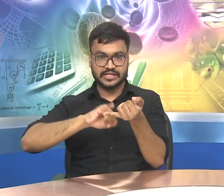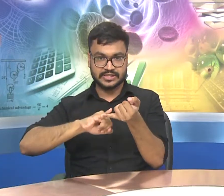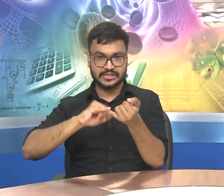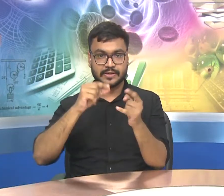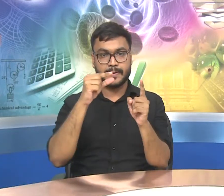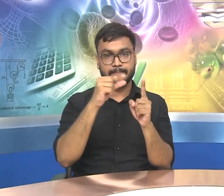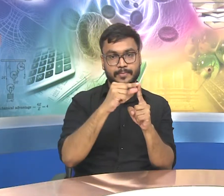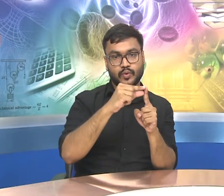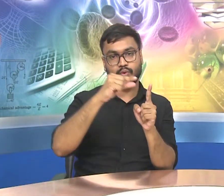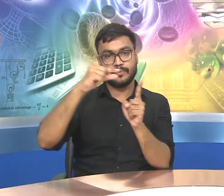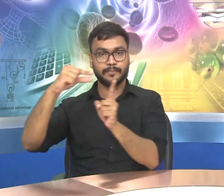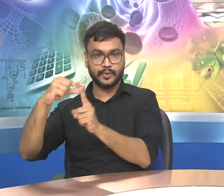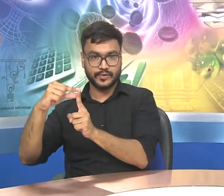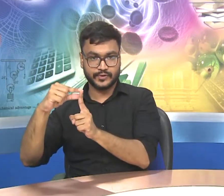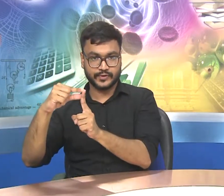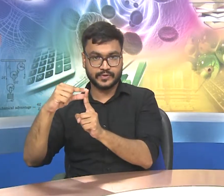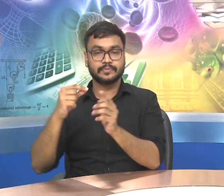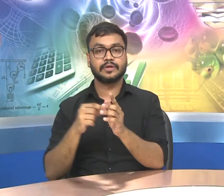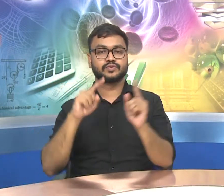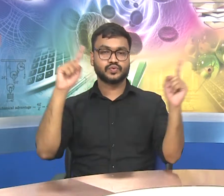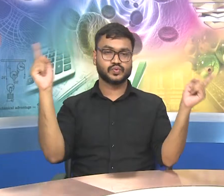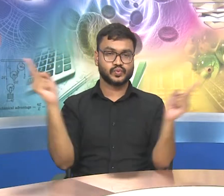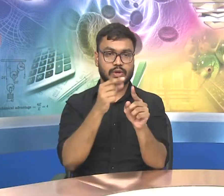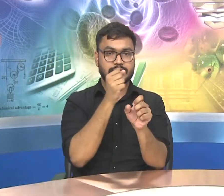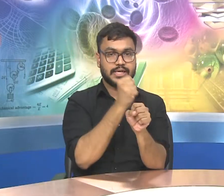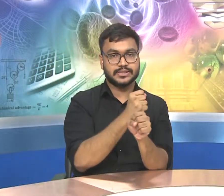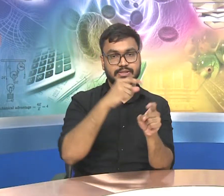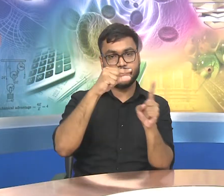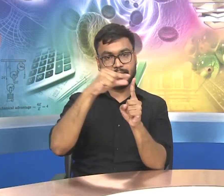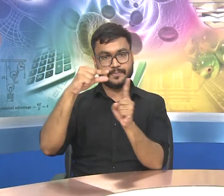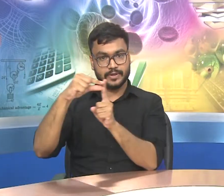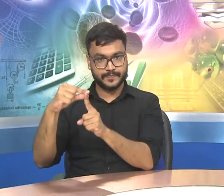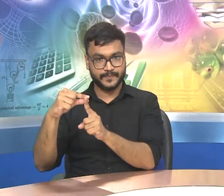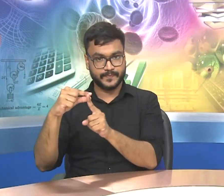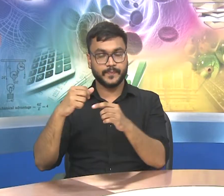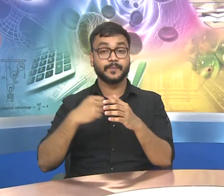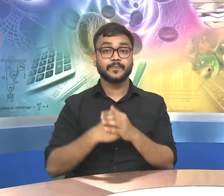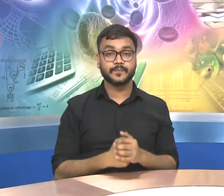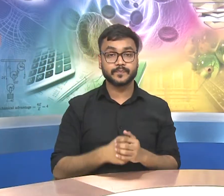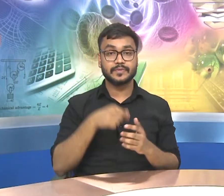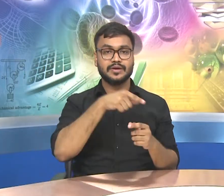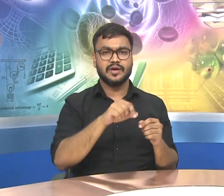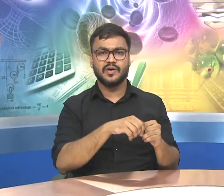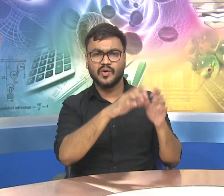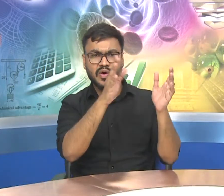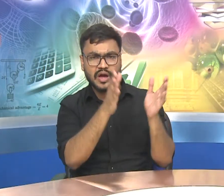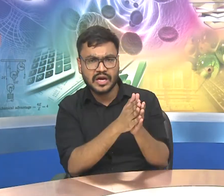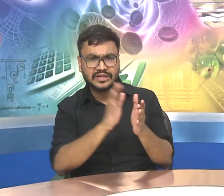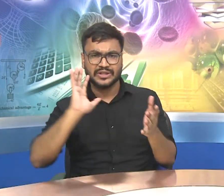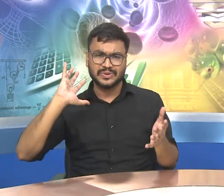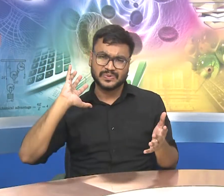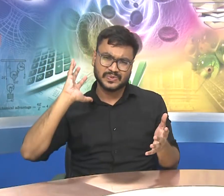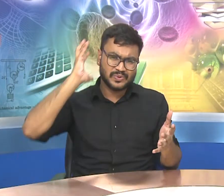production. In short, we can call it GPP. This is also known as